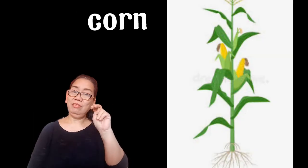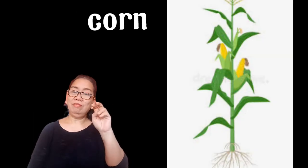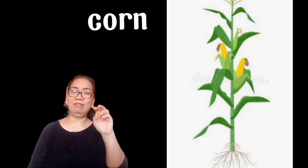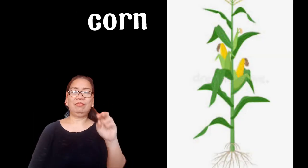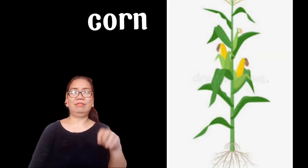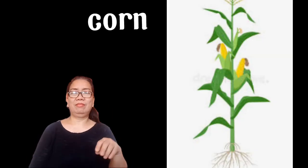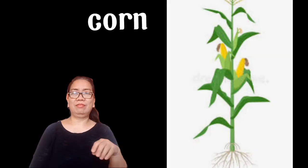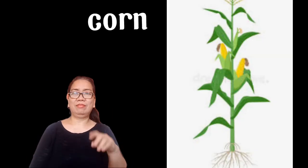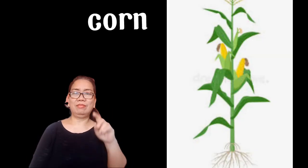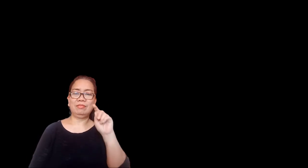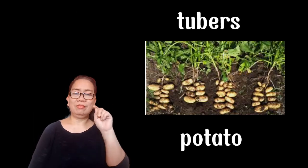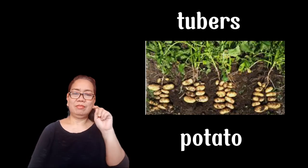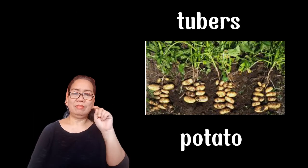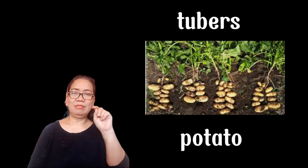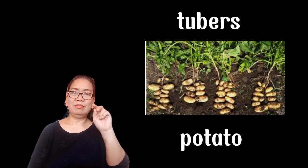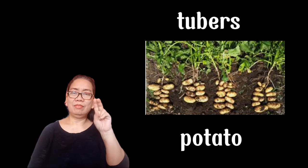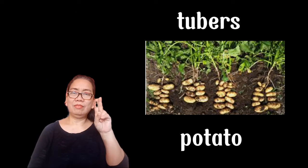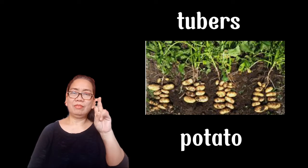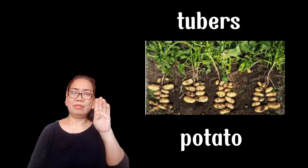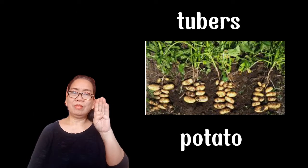corn,